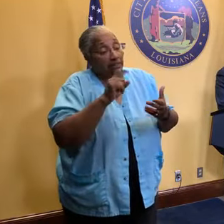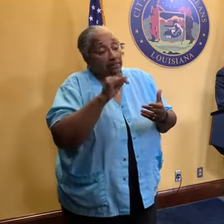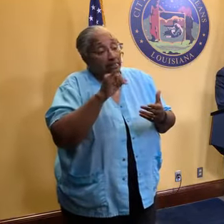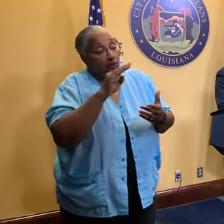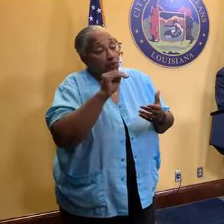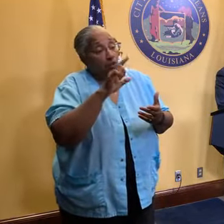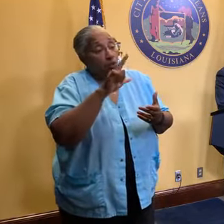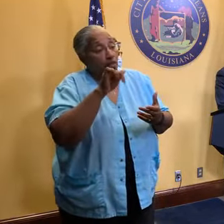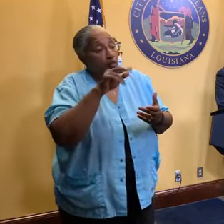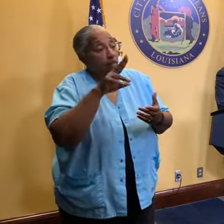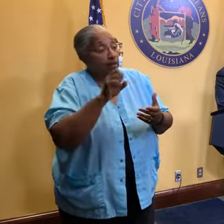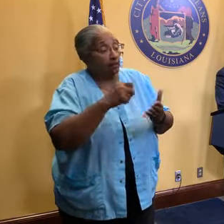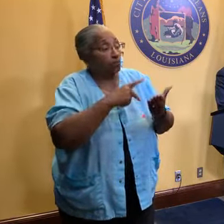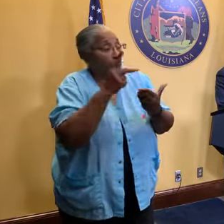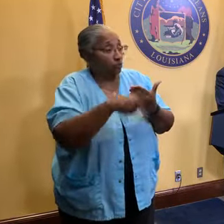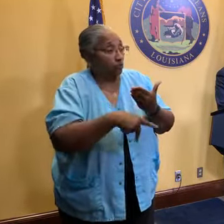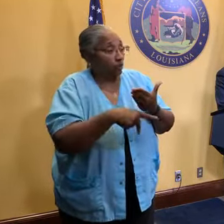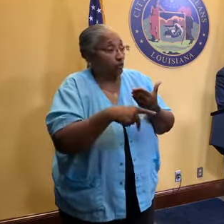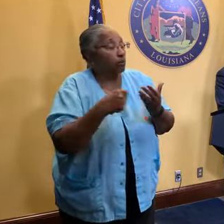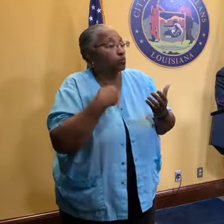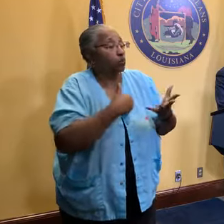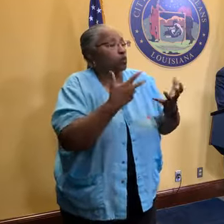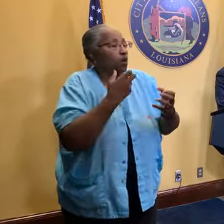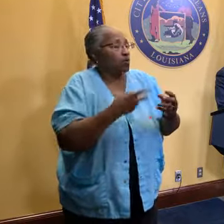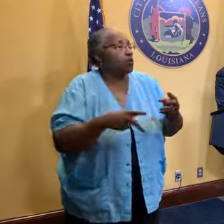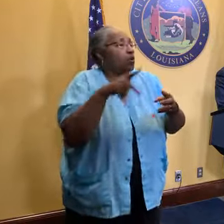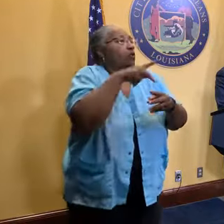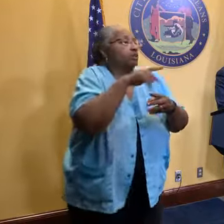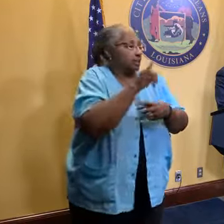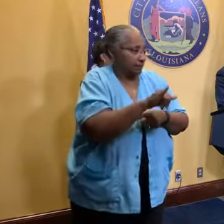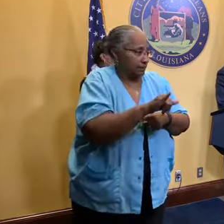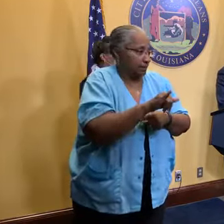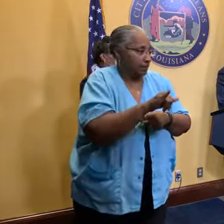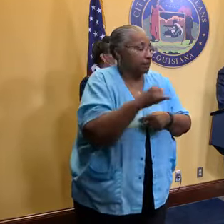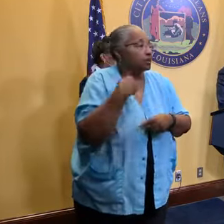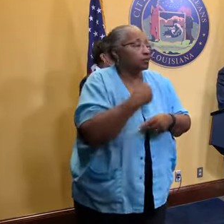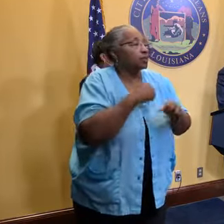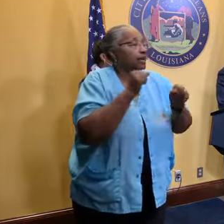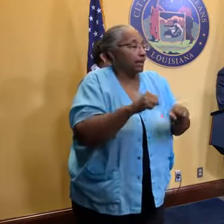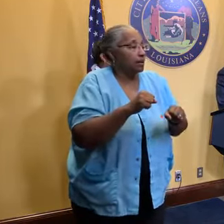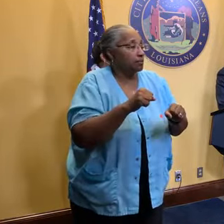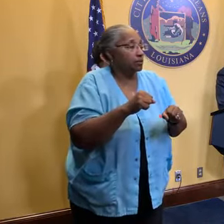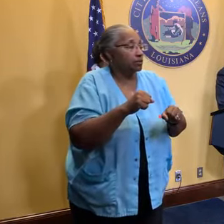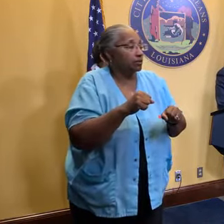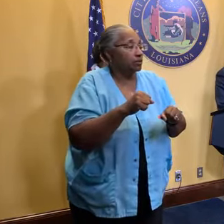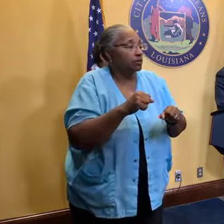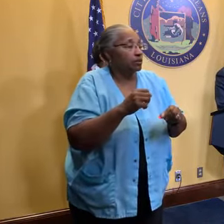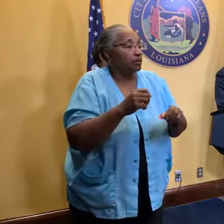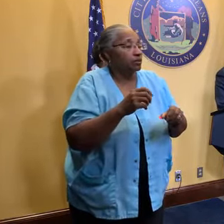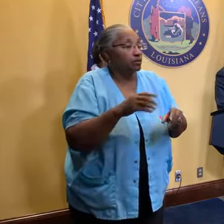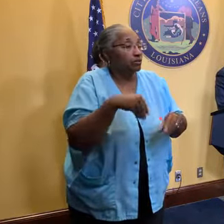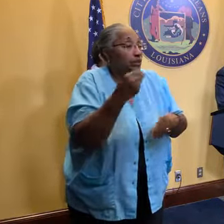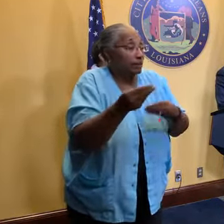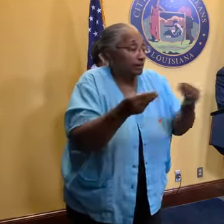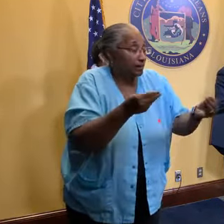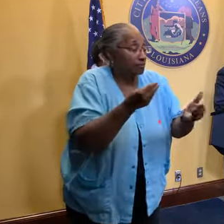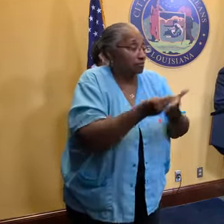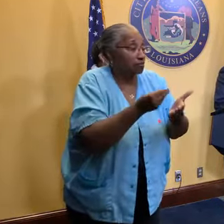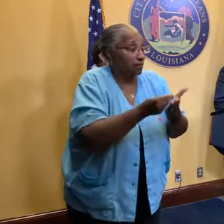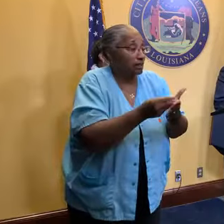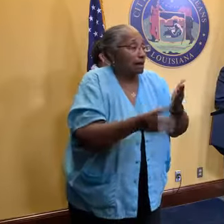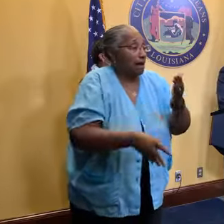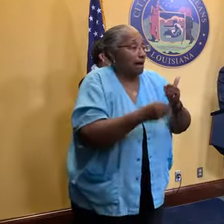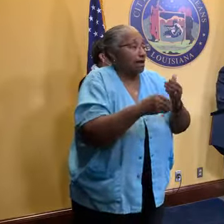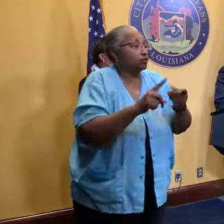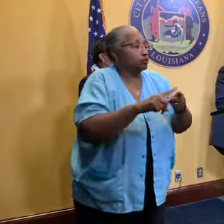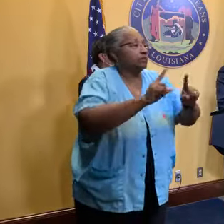like, we certainly want to make it a priority that we are able to restore those funding for those agencies and those employees. Thank